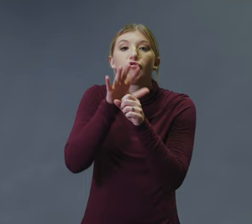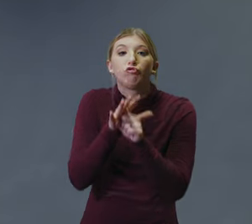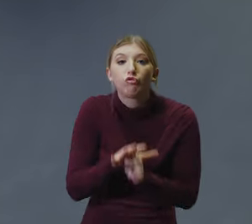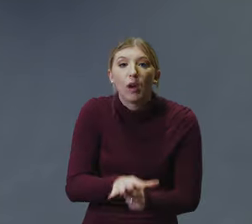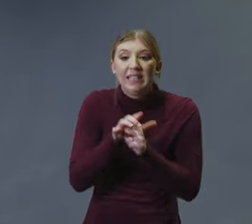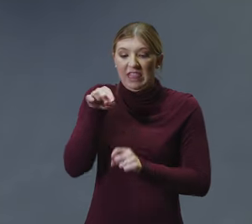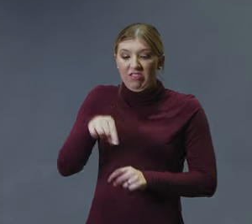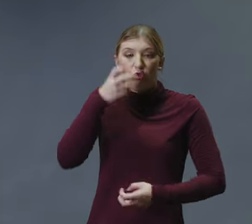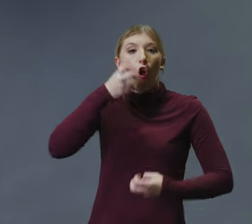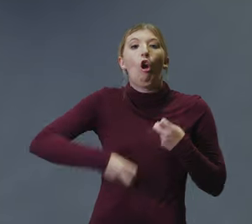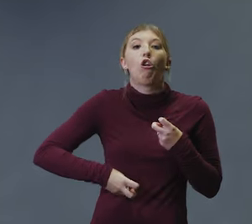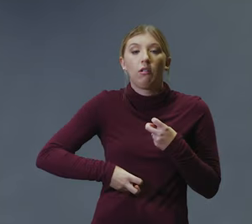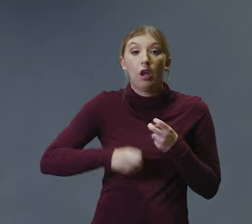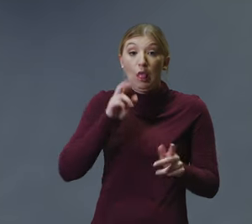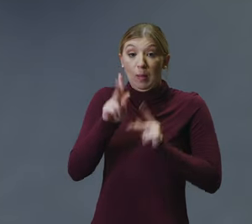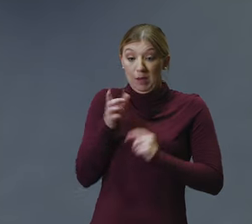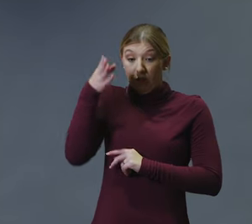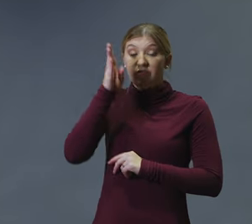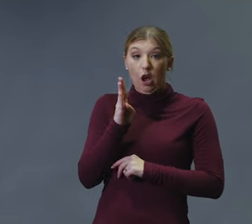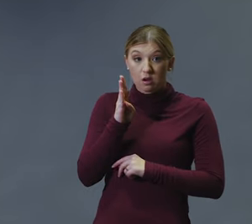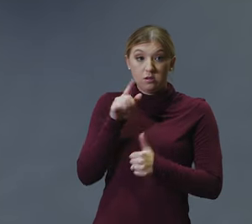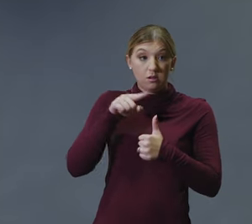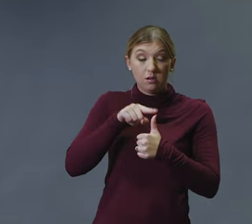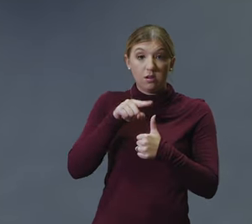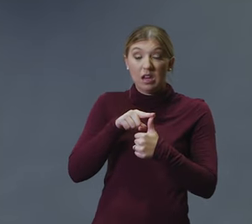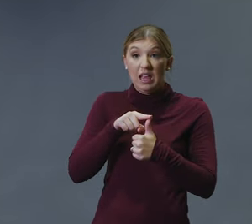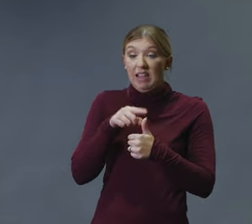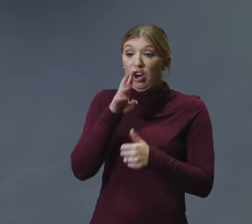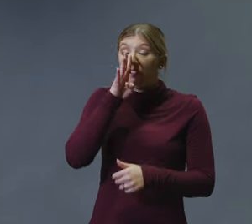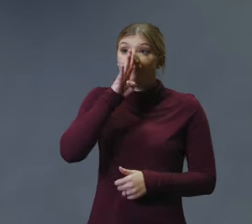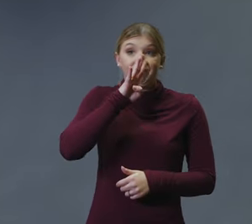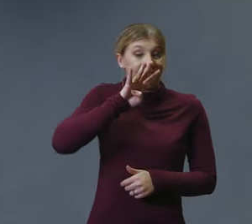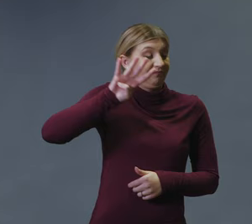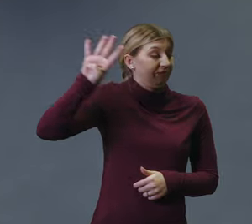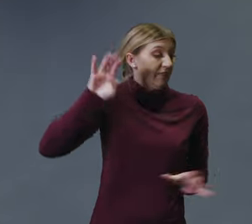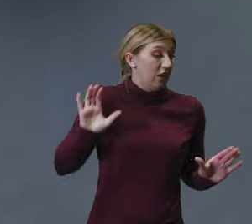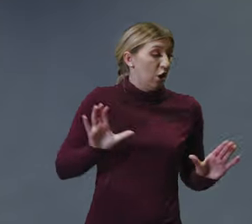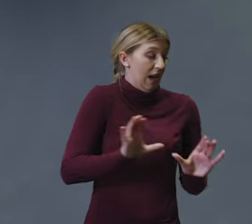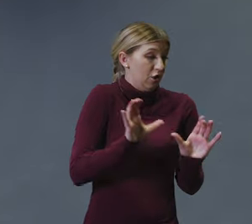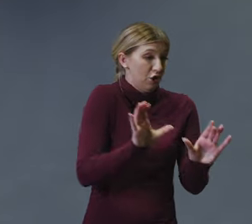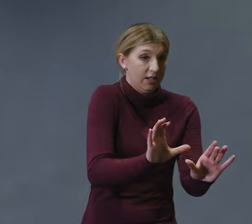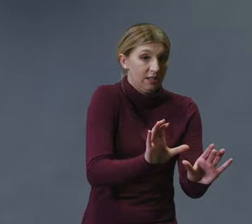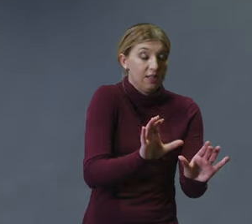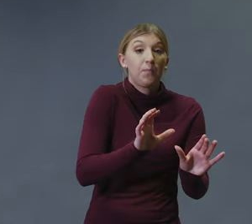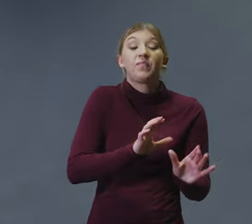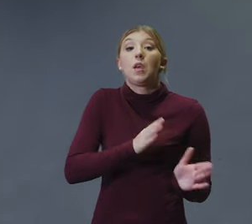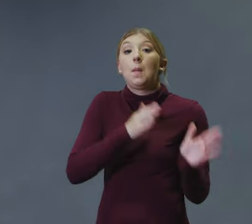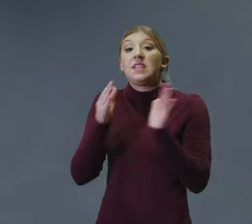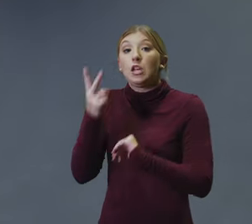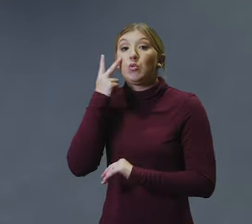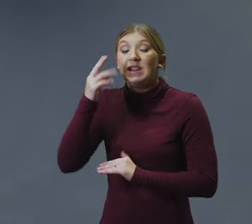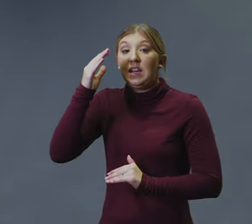passage is. You have the people of God essentially turning from God in their actions, and then you see the judgment of